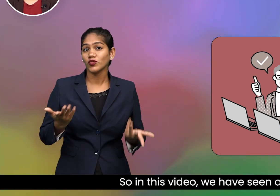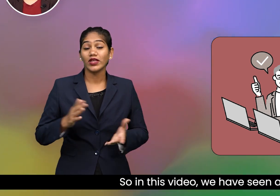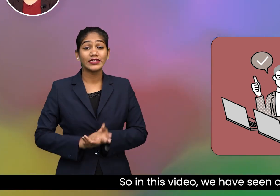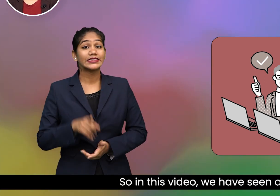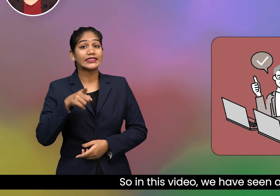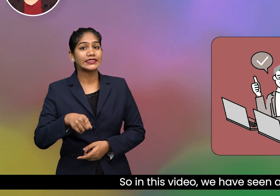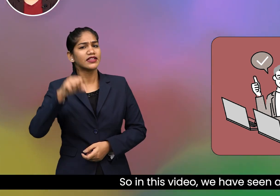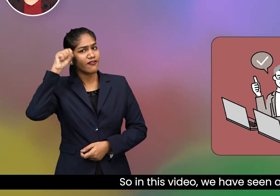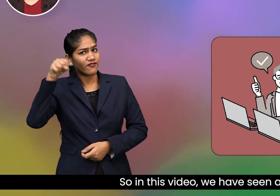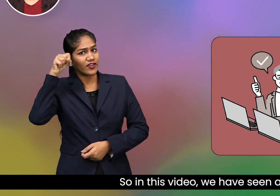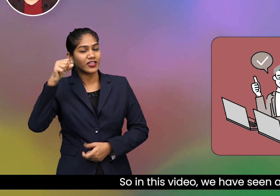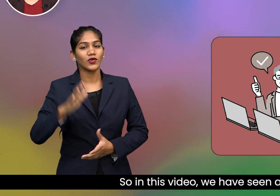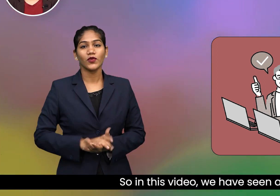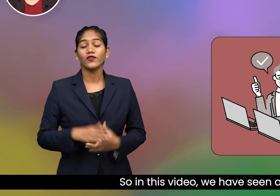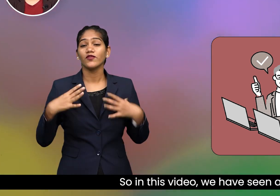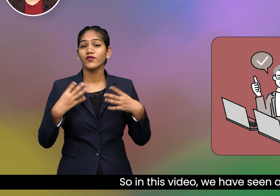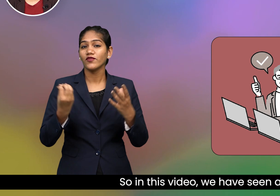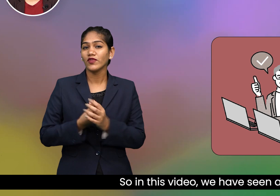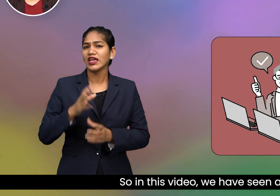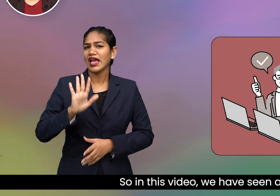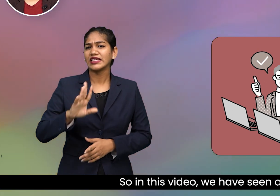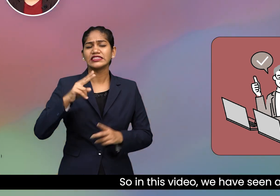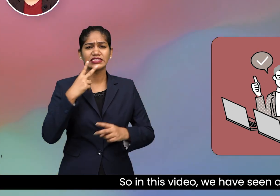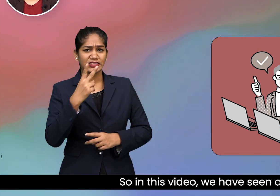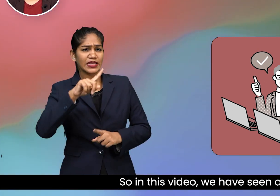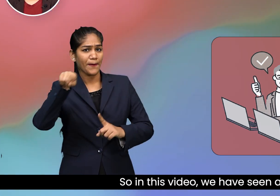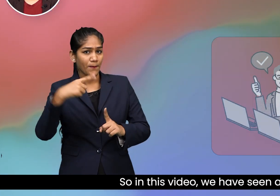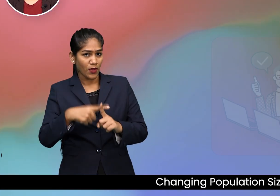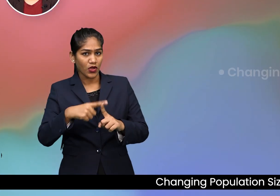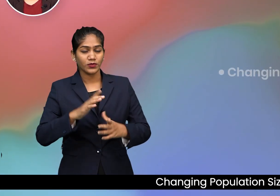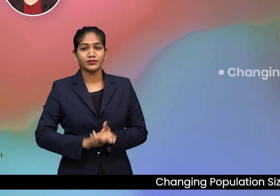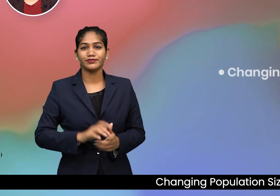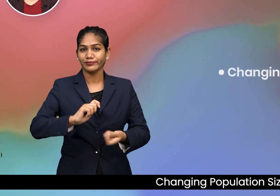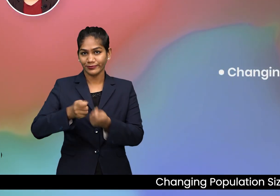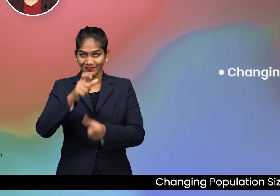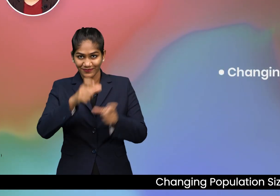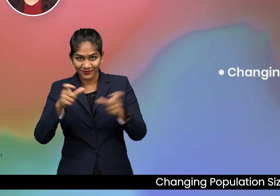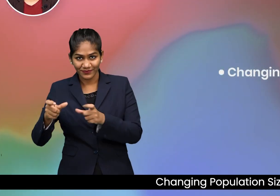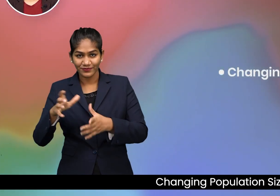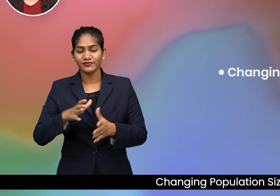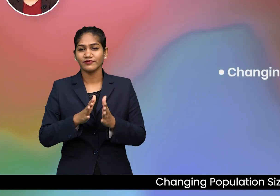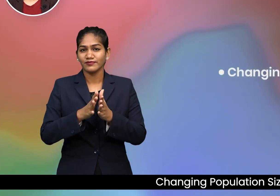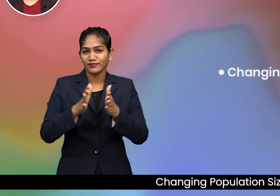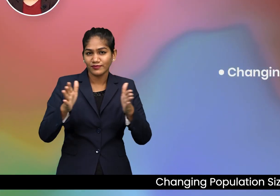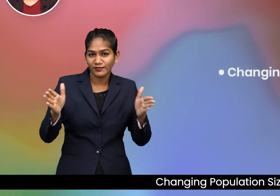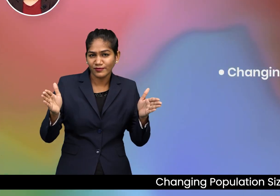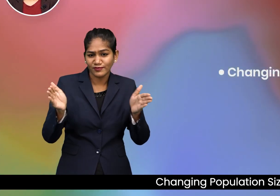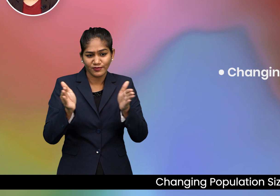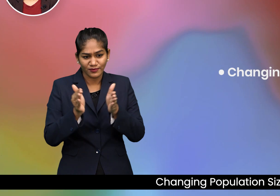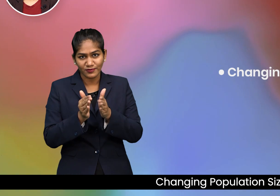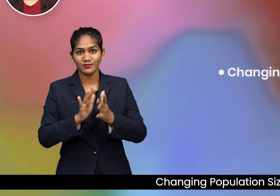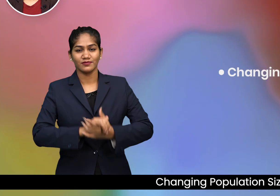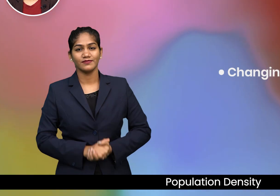So, in this video, we have seen about changing population size,